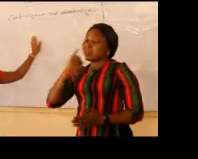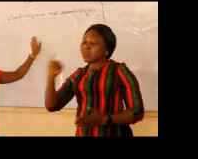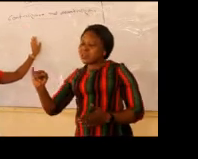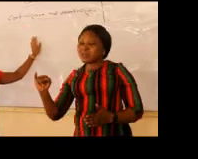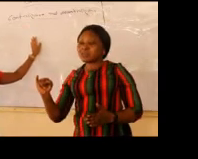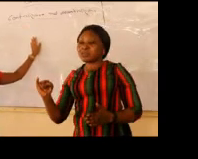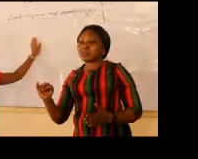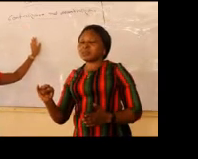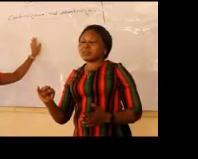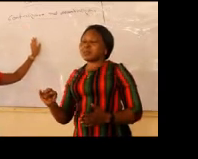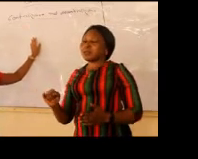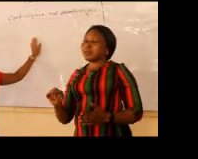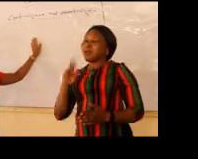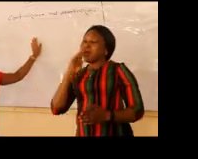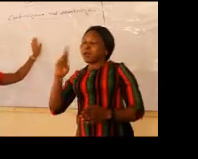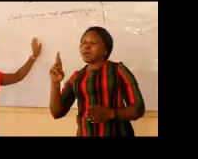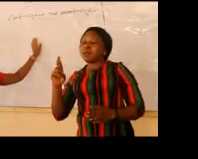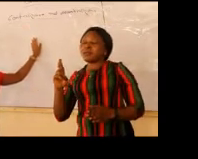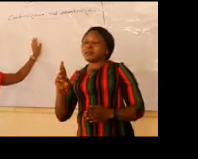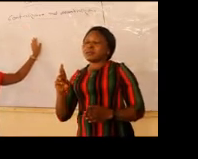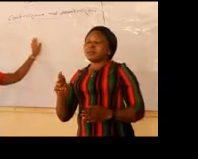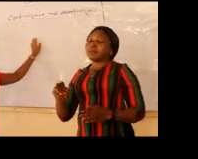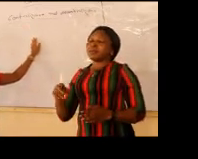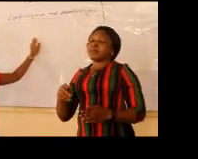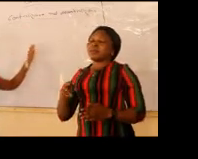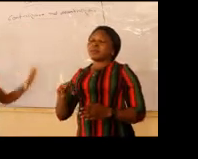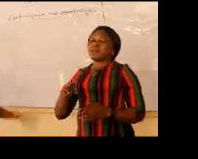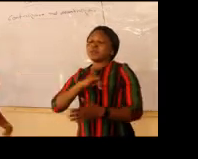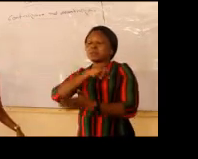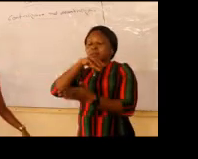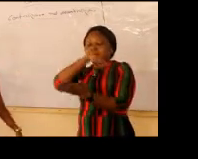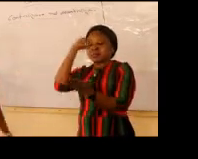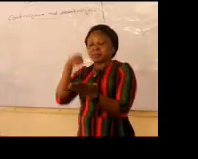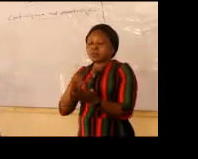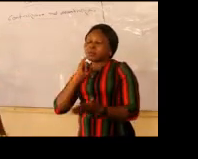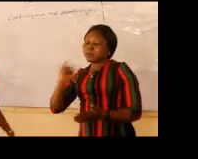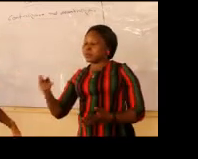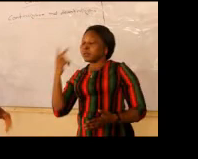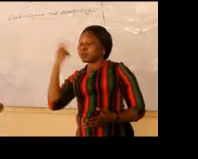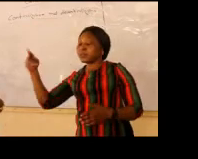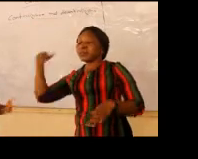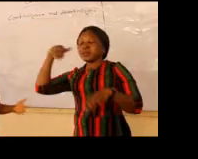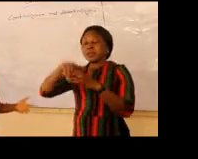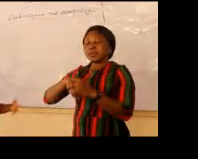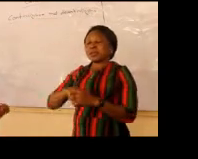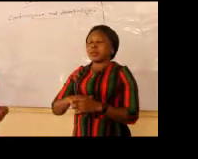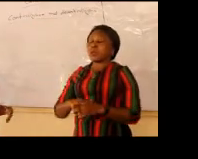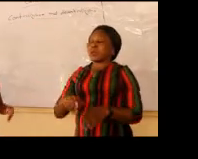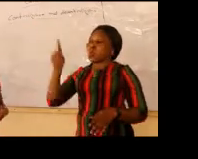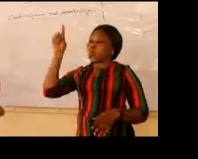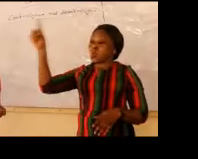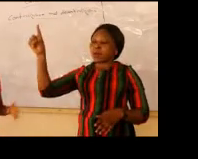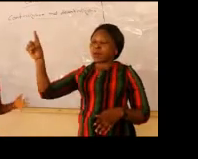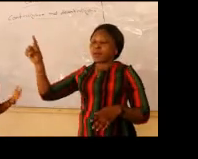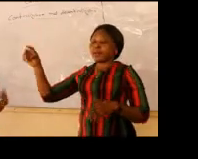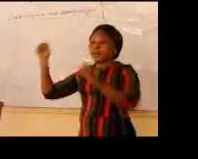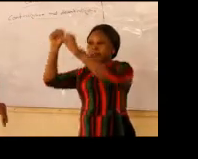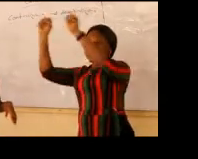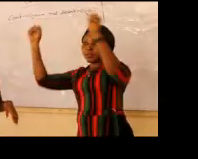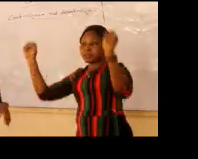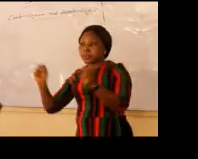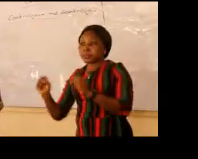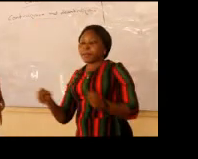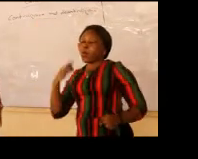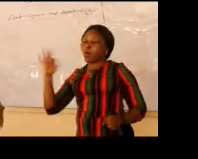seen in a unitary system of government, because you can see it in the definition. A